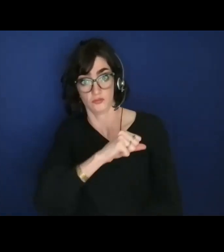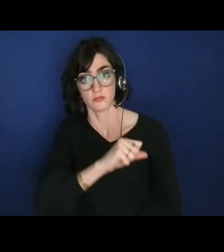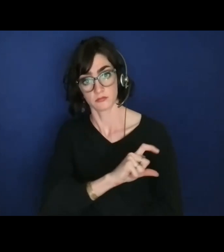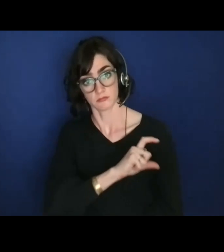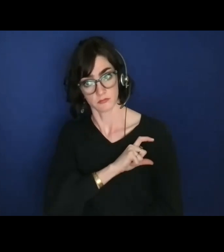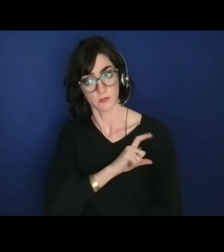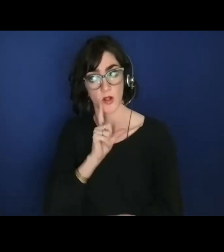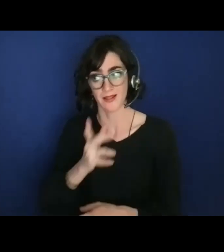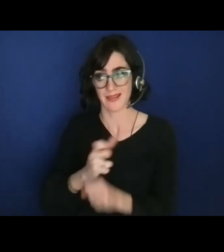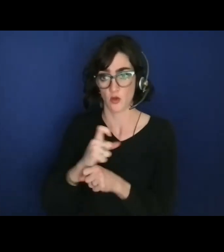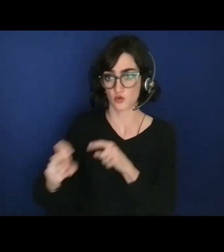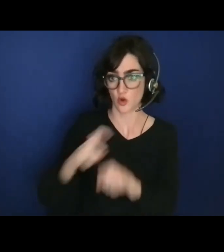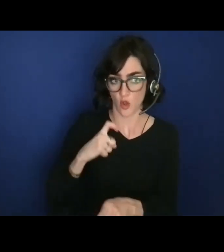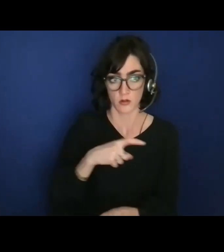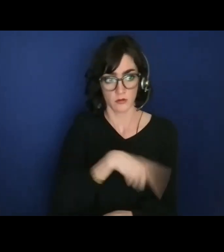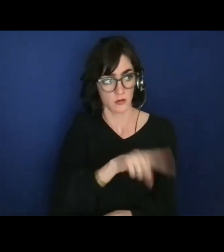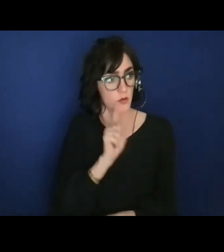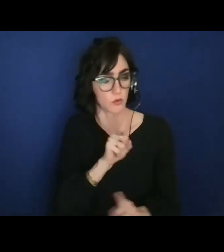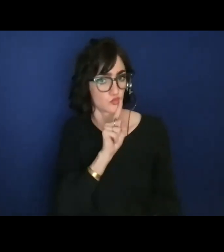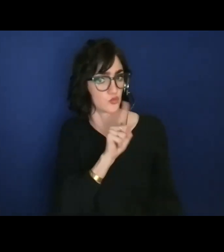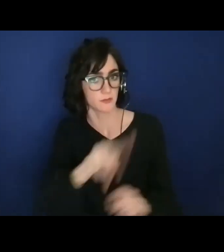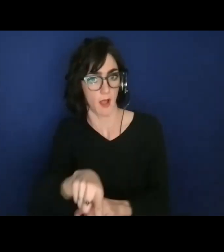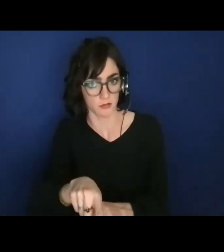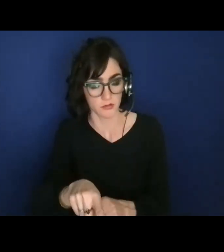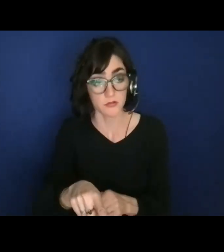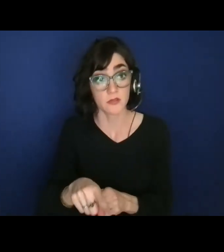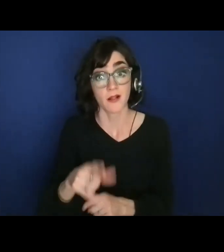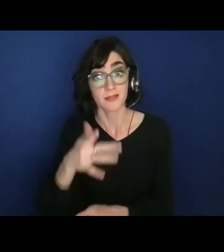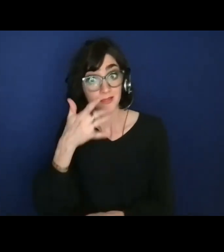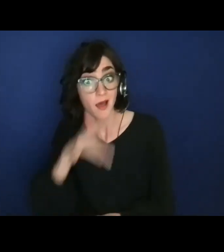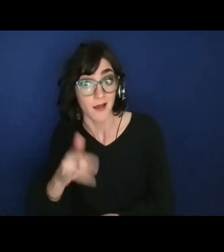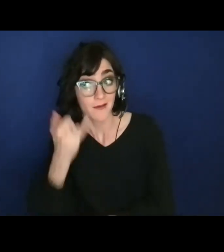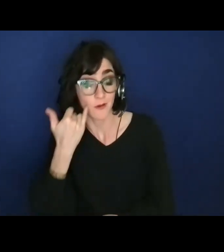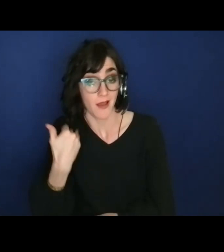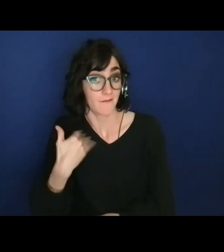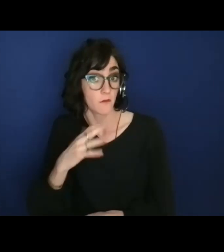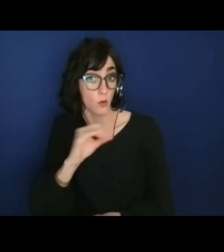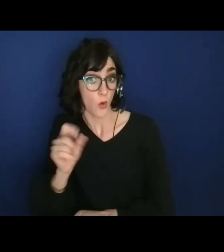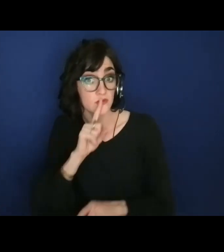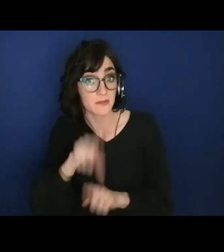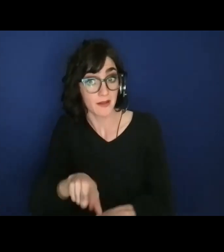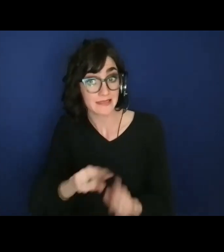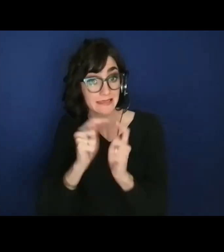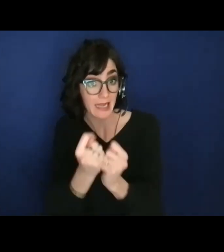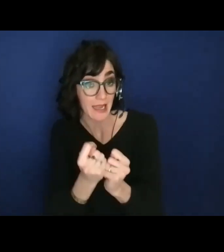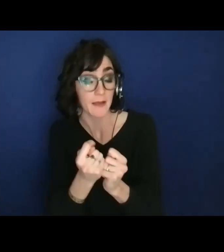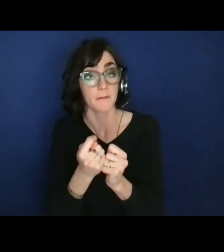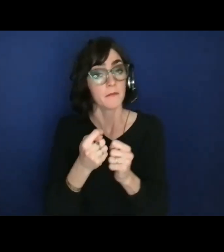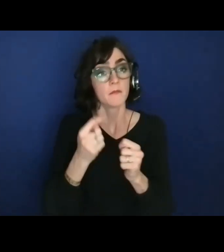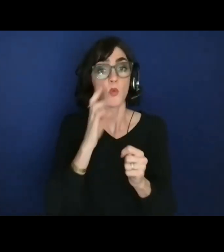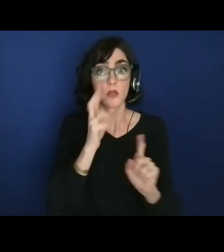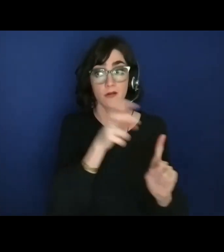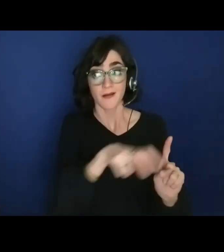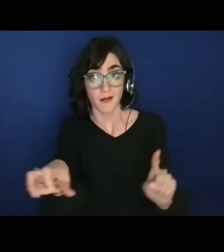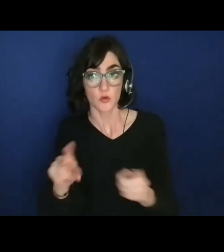the call and are responding. And if we're lucky, we have a co-response team. If we're lucky, there's maybe someone diverts it to mobile crisis